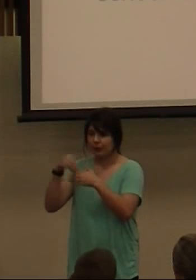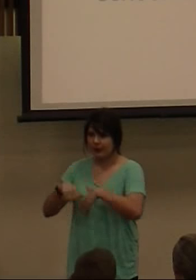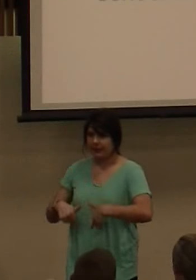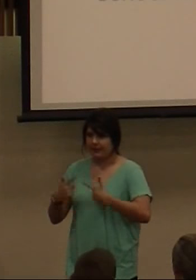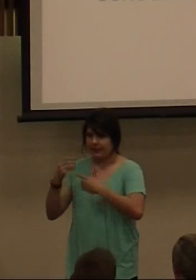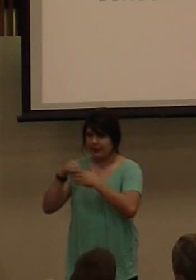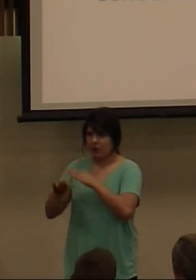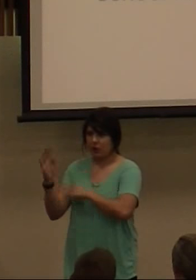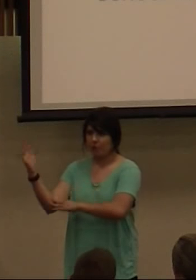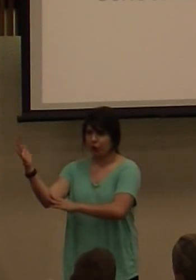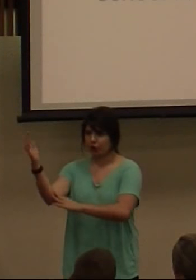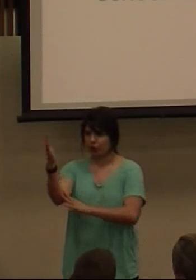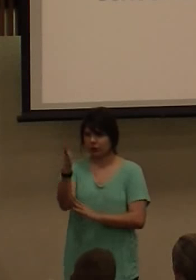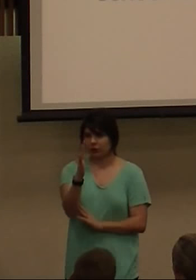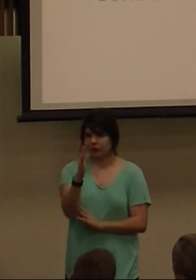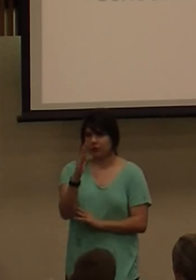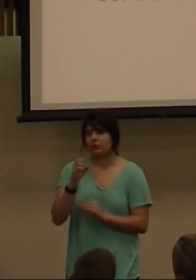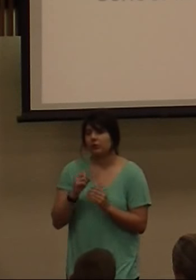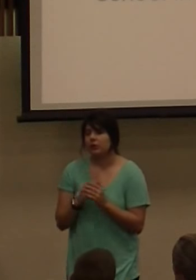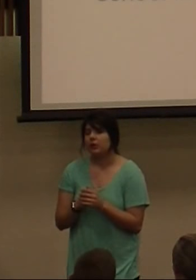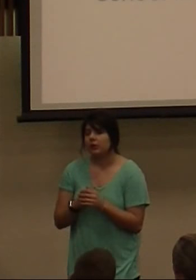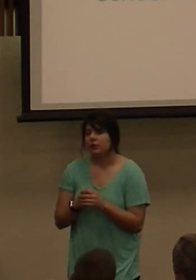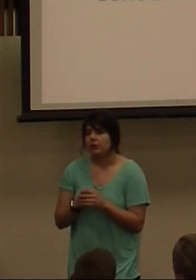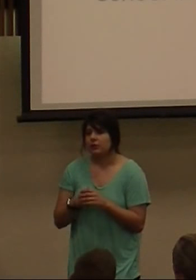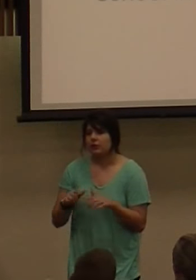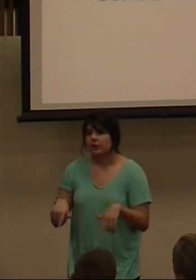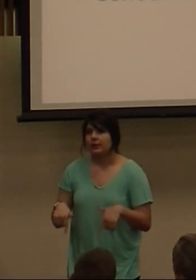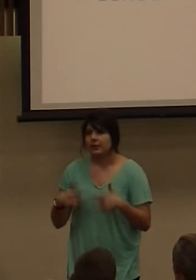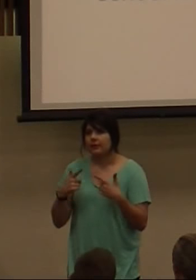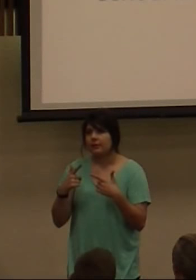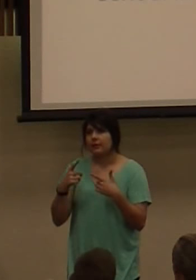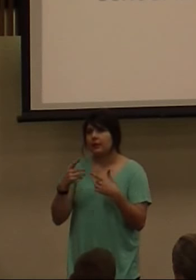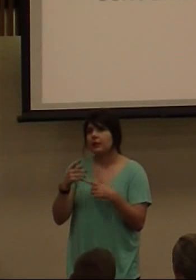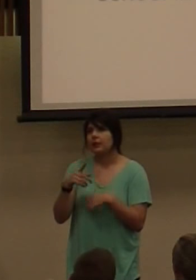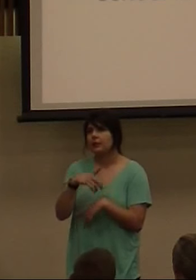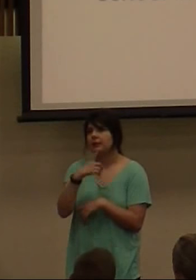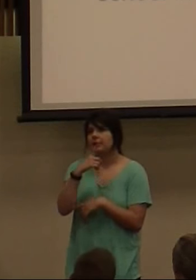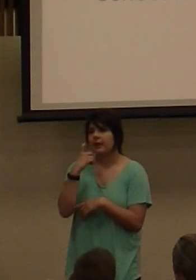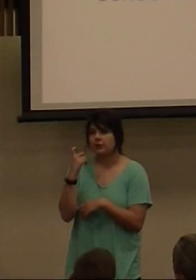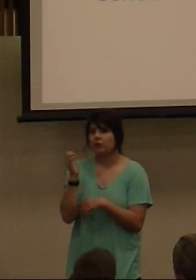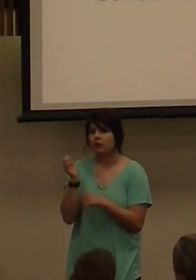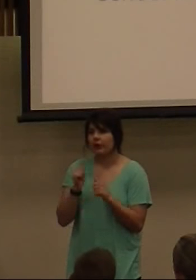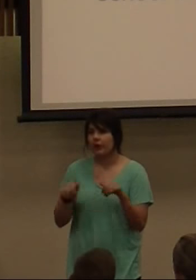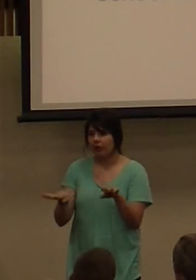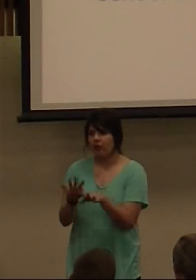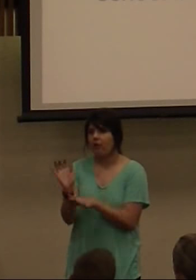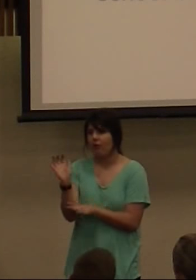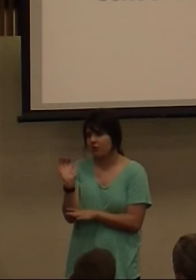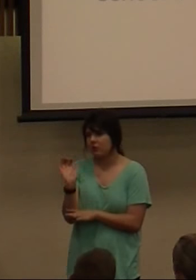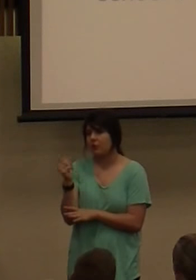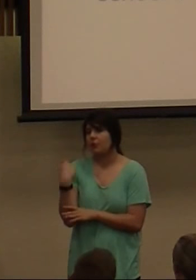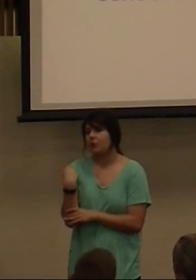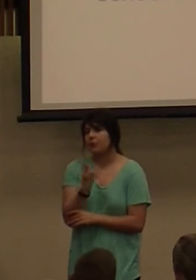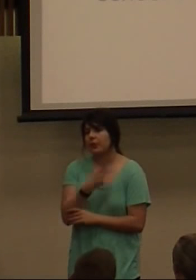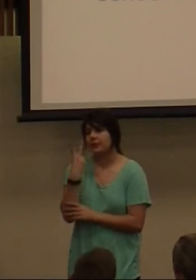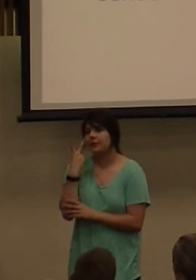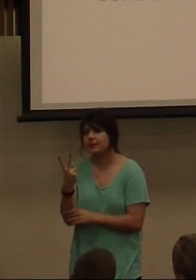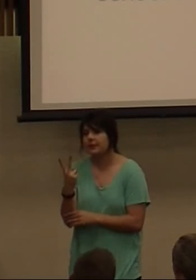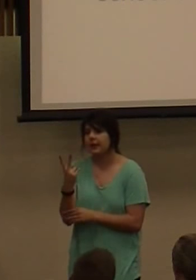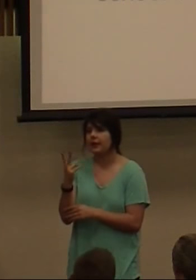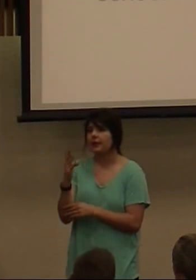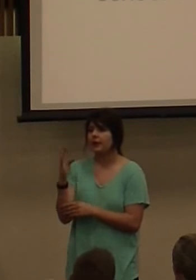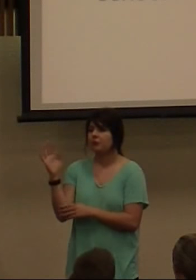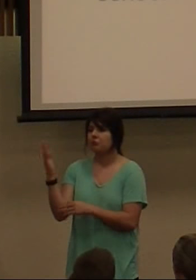and who live in the Kalahari Desert. We have seen Bushmen come to Christ and